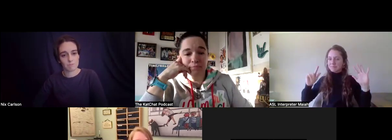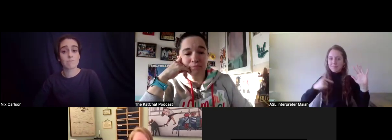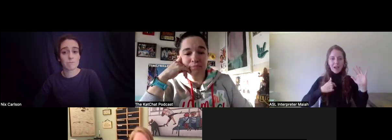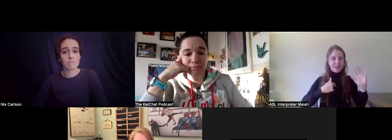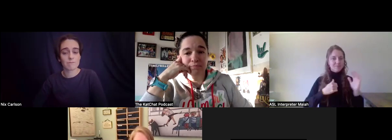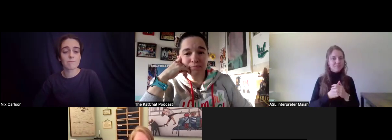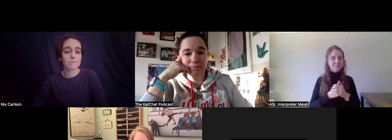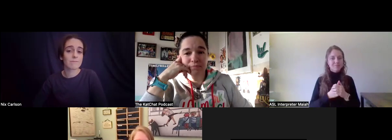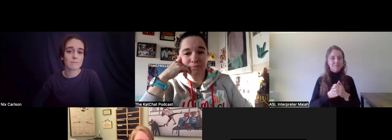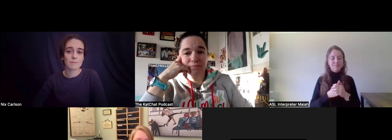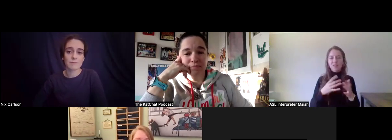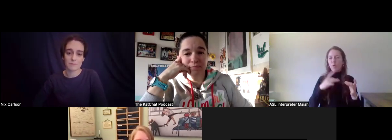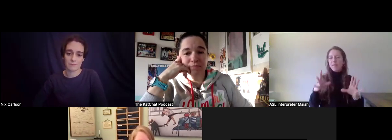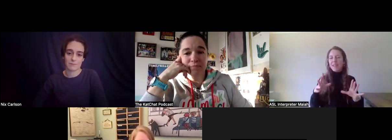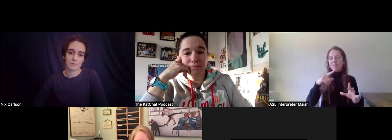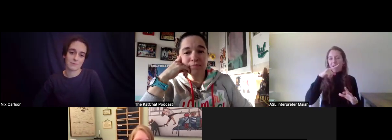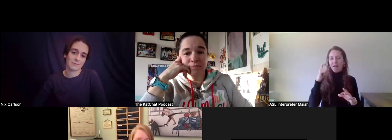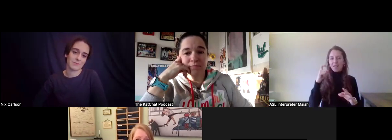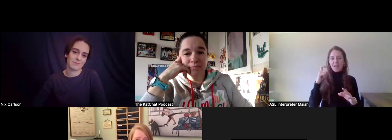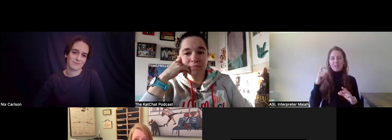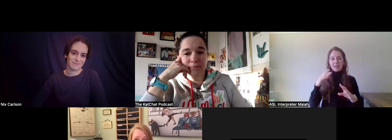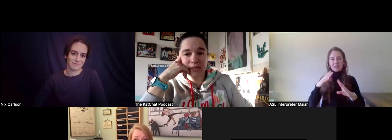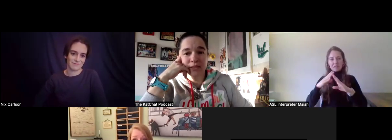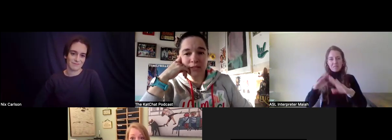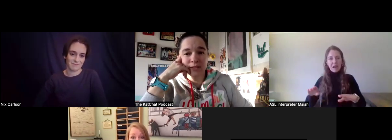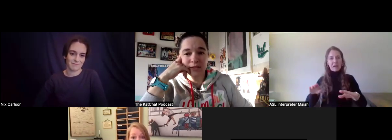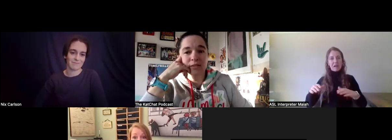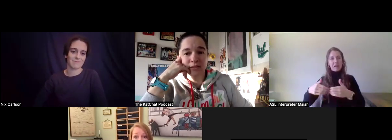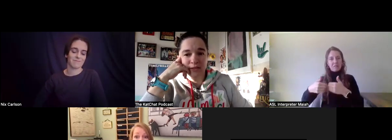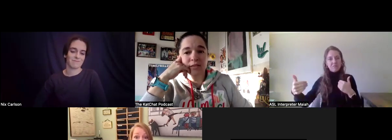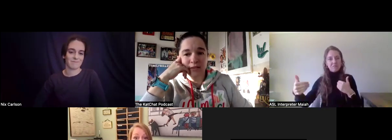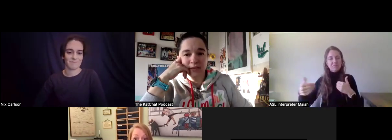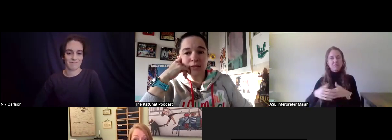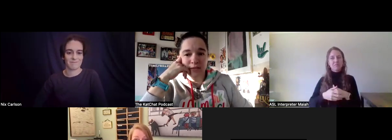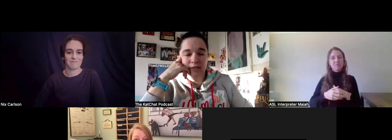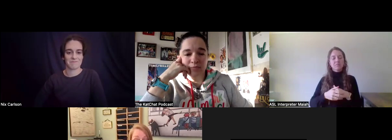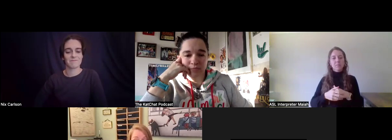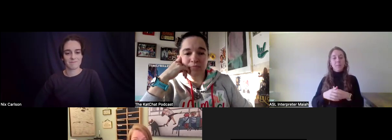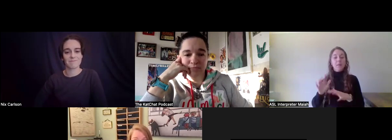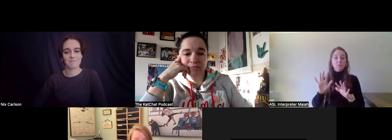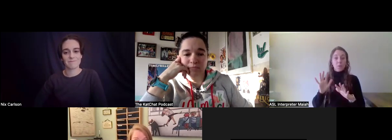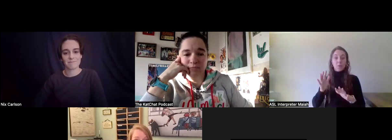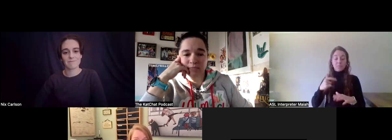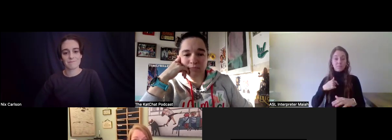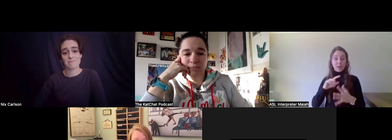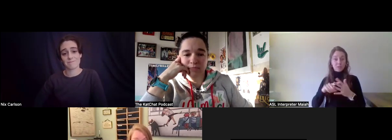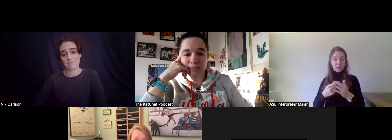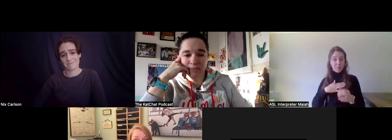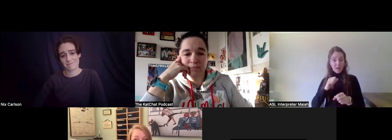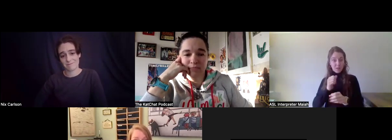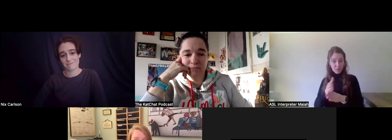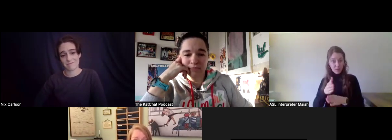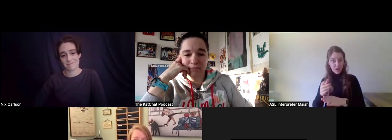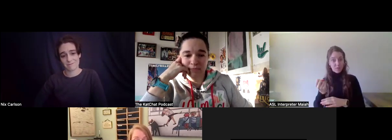like the ugliness right now. I don't like the divisiveness. There was a time look, when I started my career for 12 years, I worked for